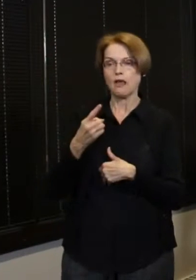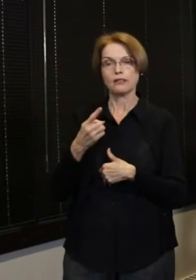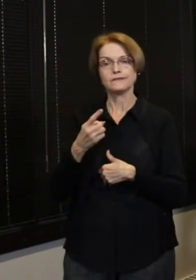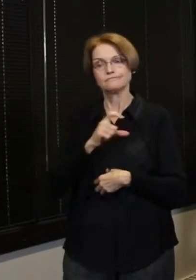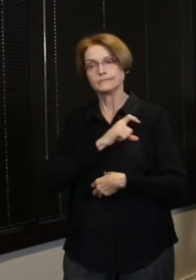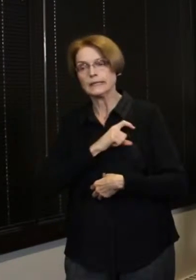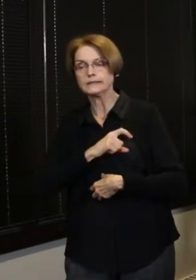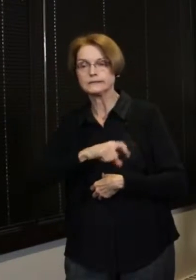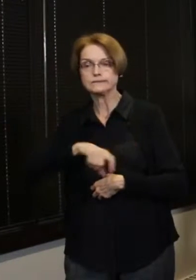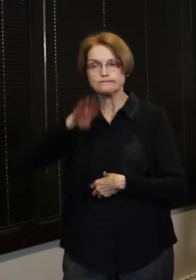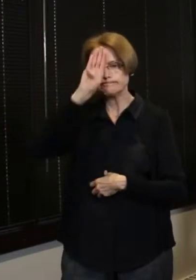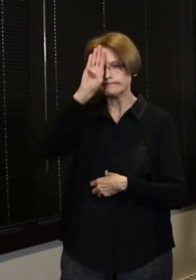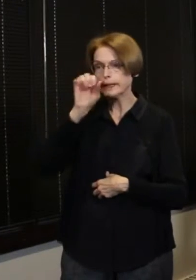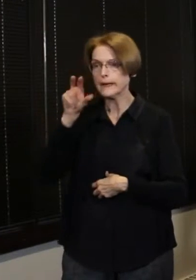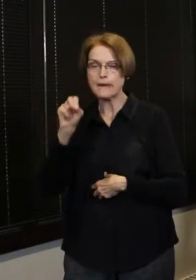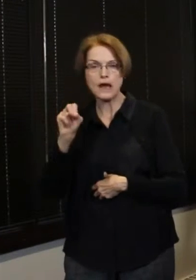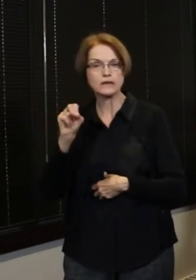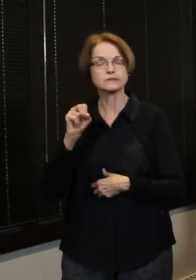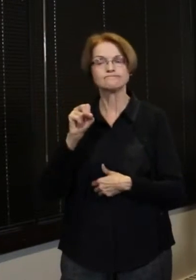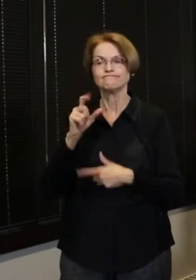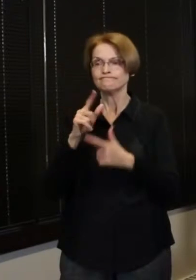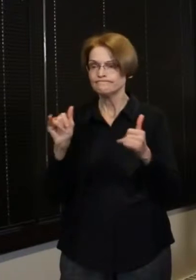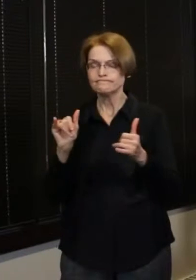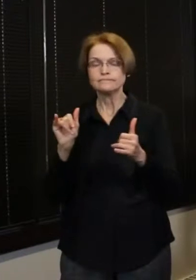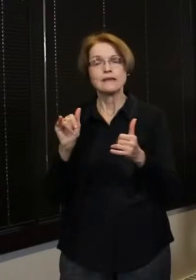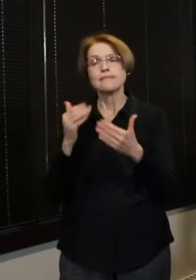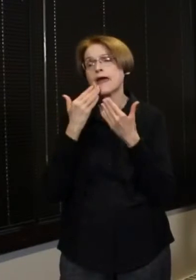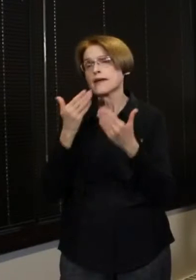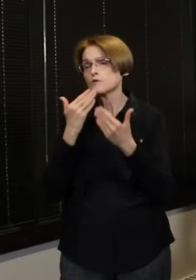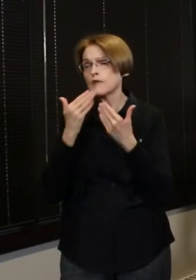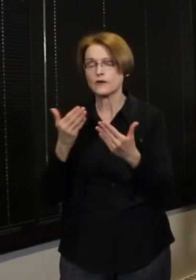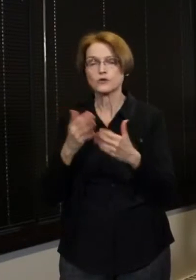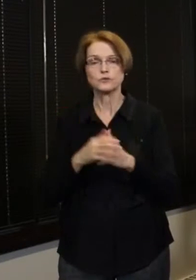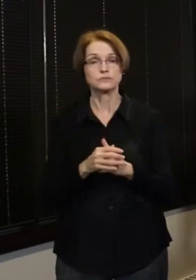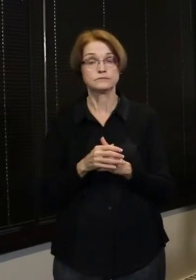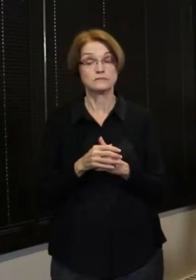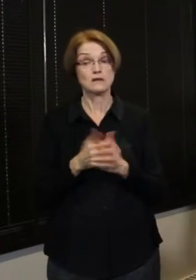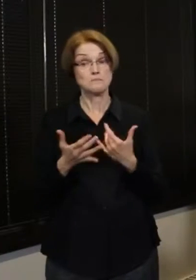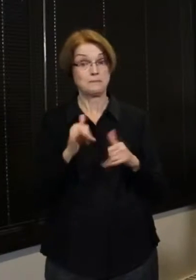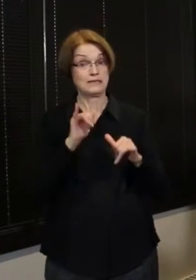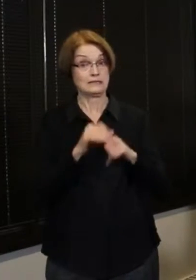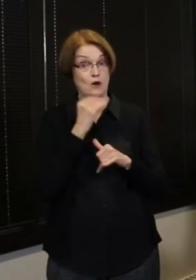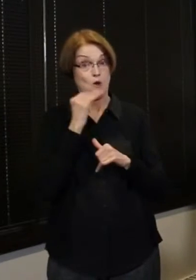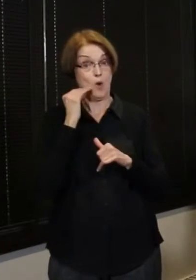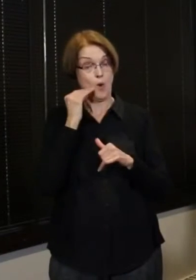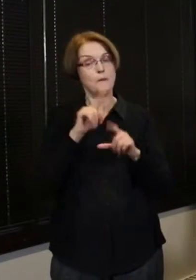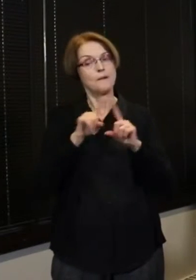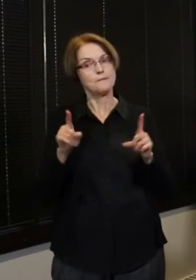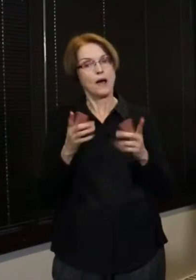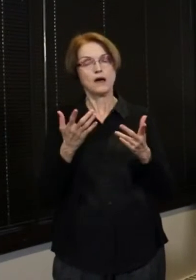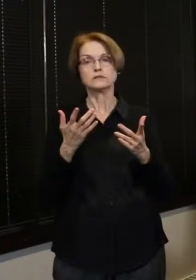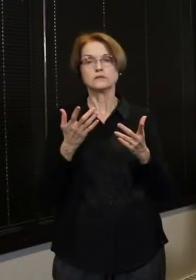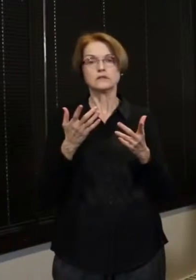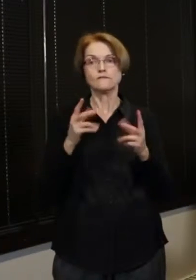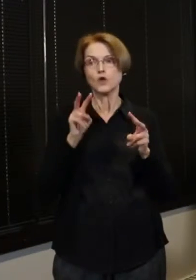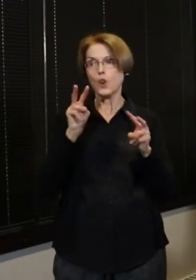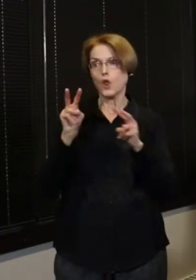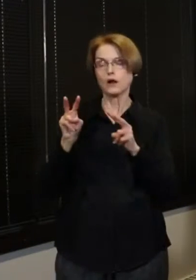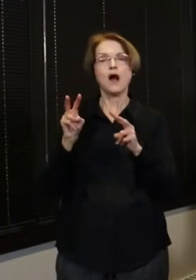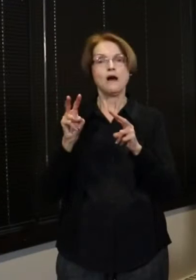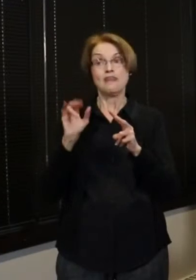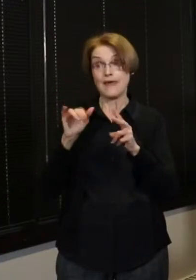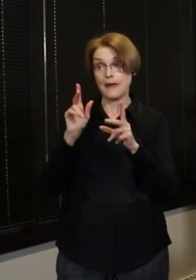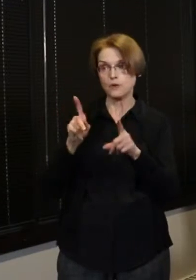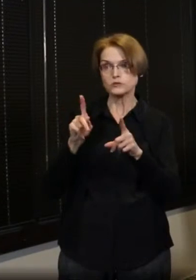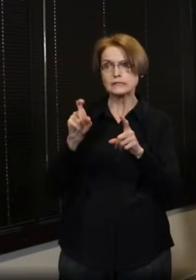they're doing. You might be stuck at home, but you can still touch someone's life at a time when they might need it the most.